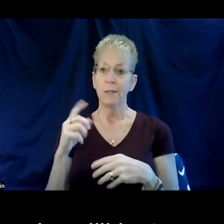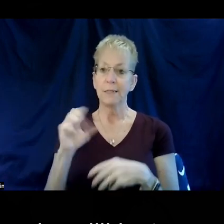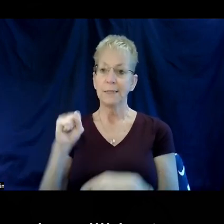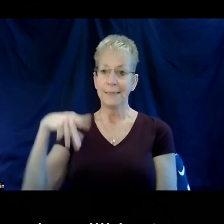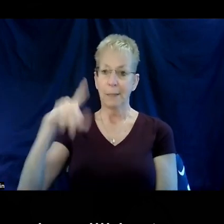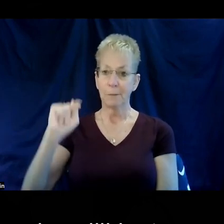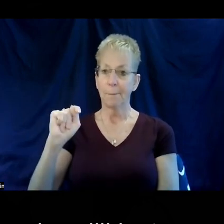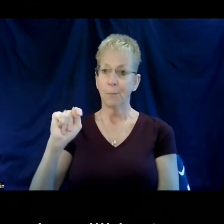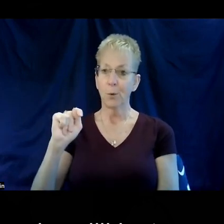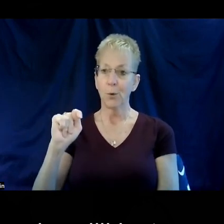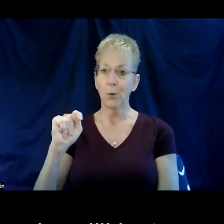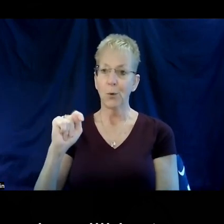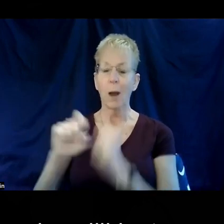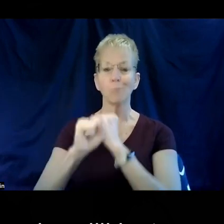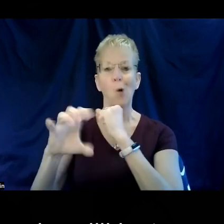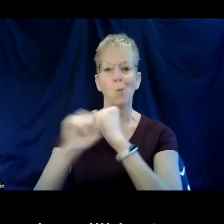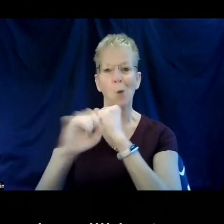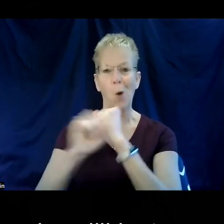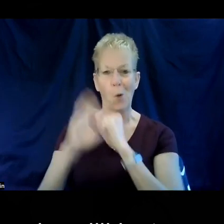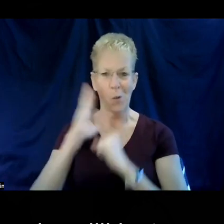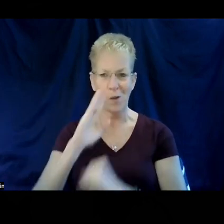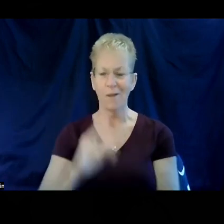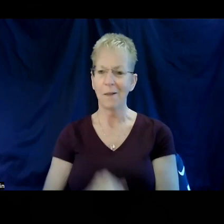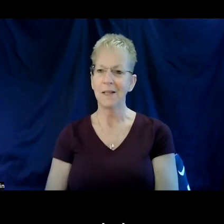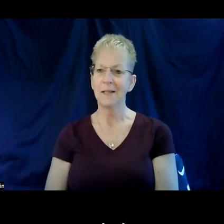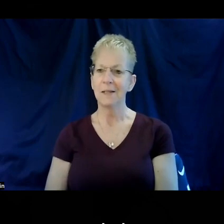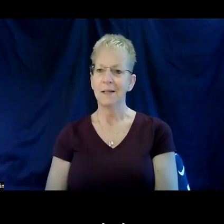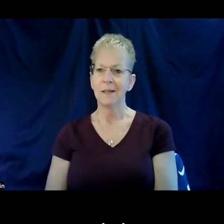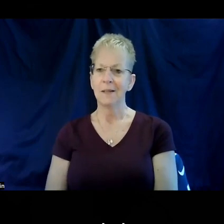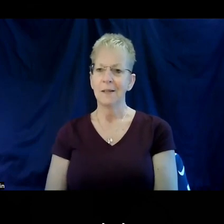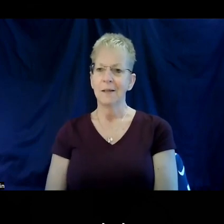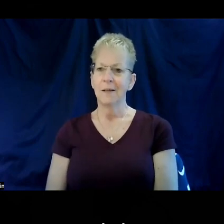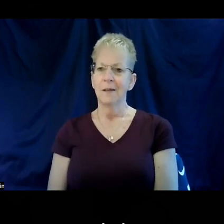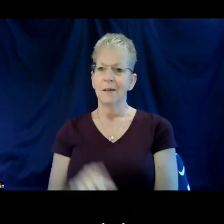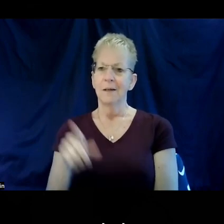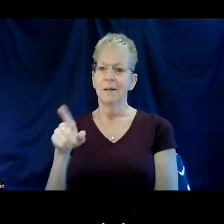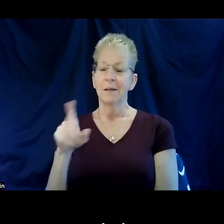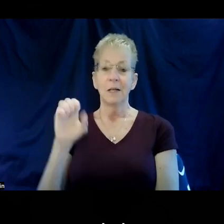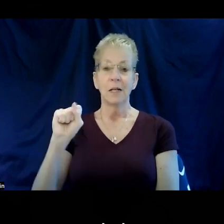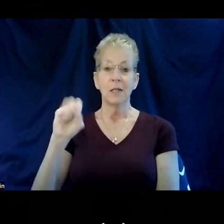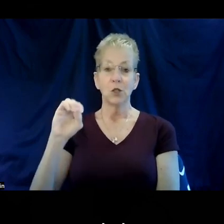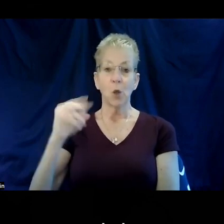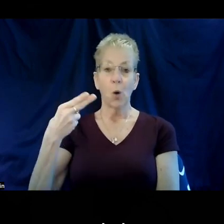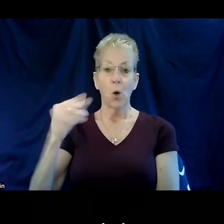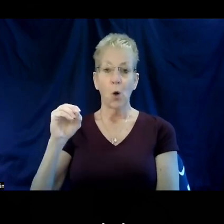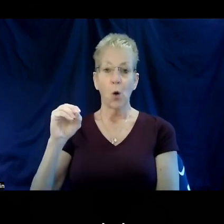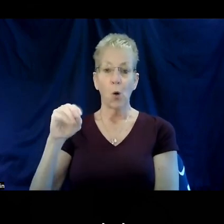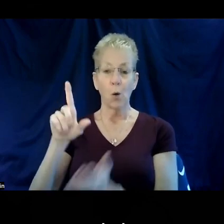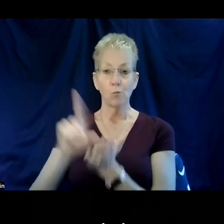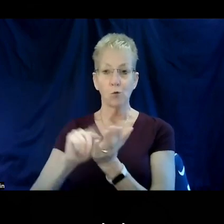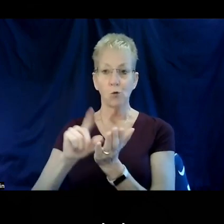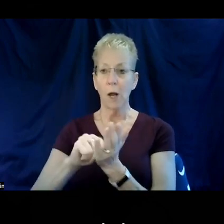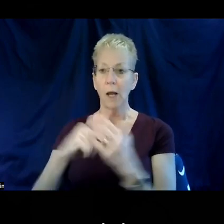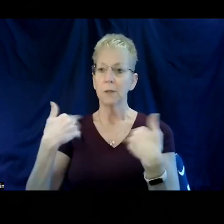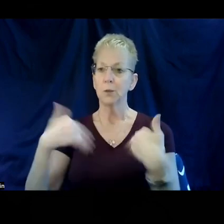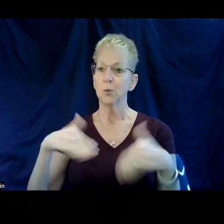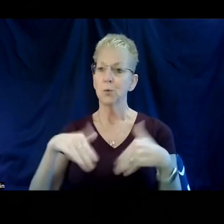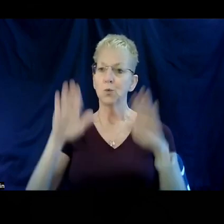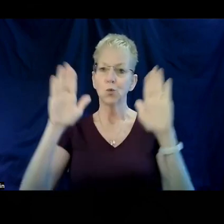just do a little promo. I have to say that Soho Press does such a super job with the